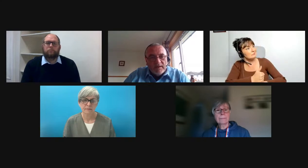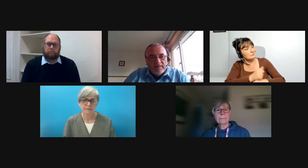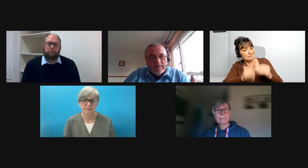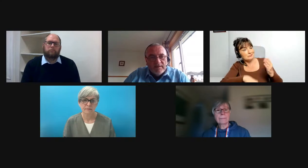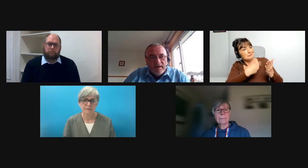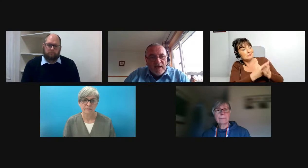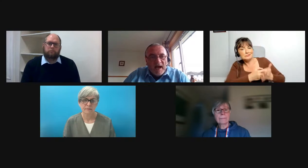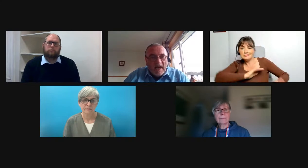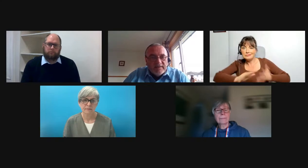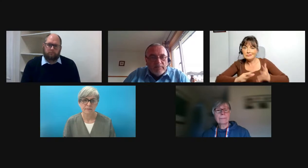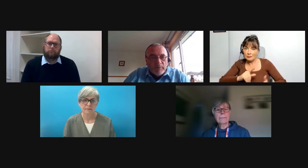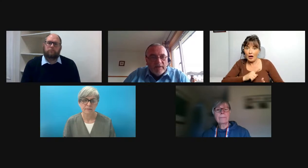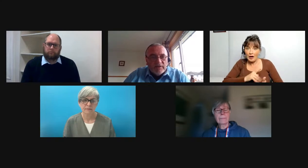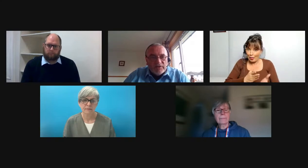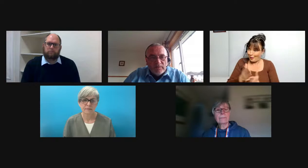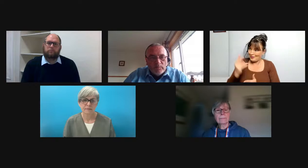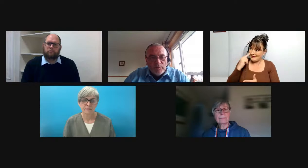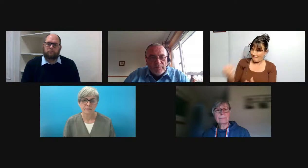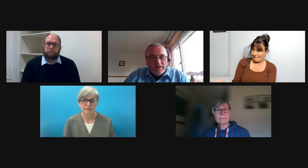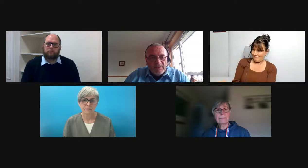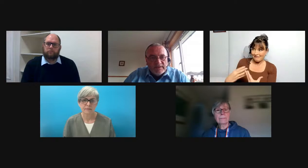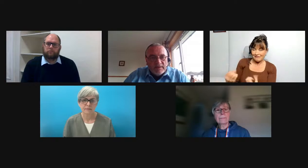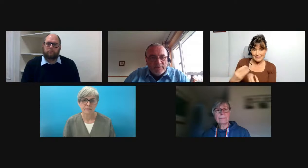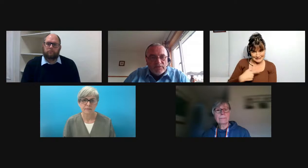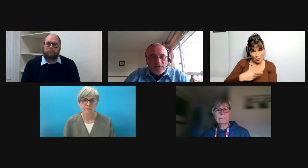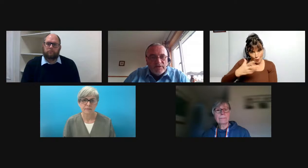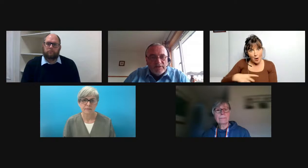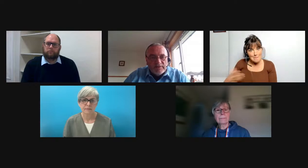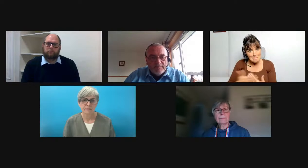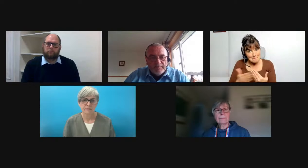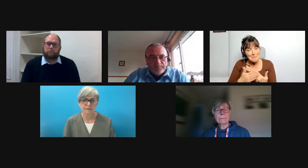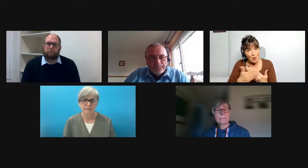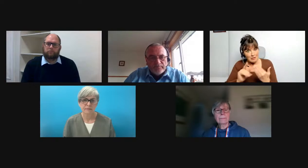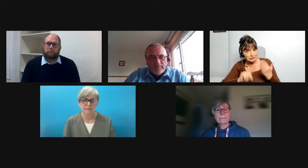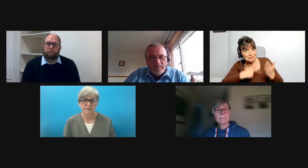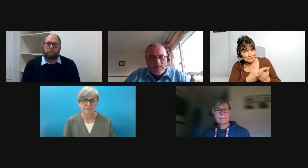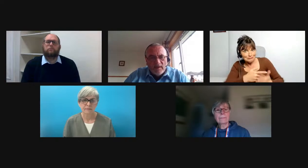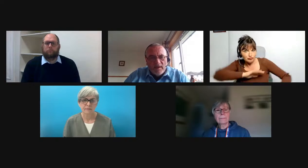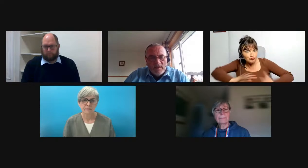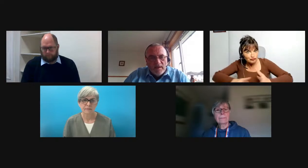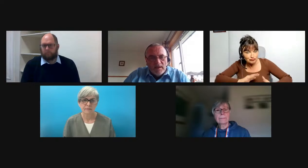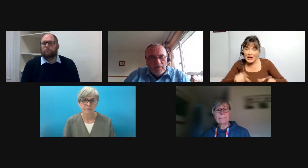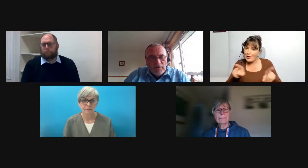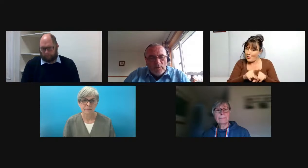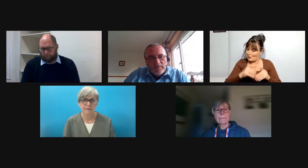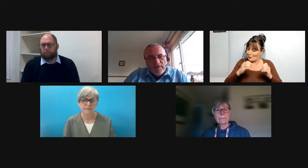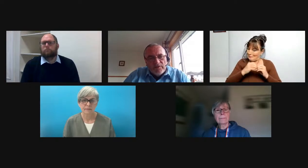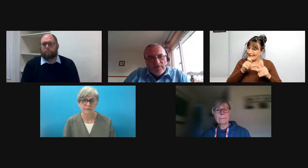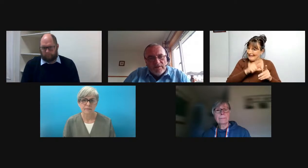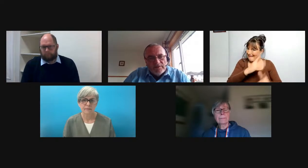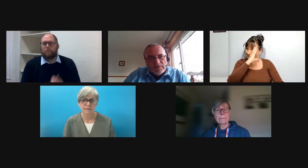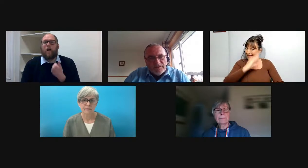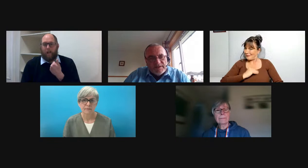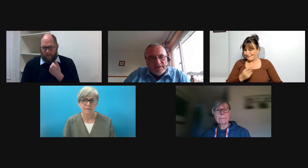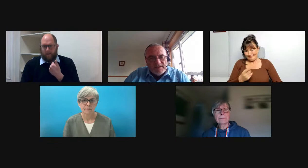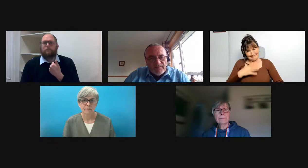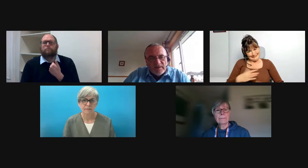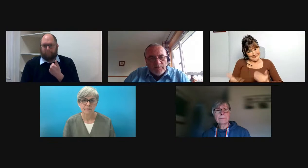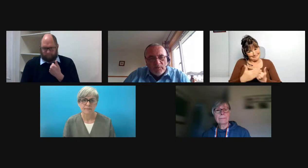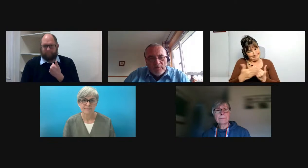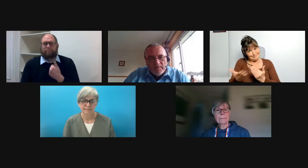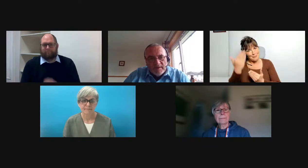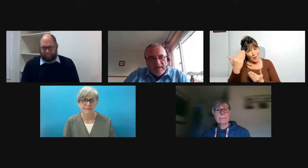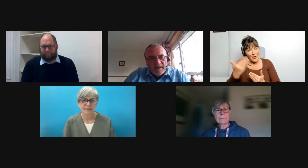National Plan and in partnership with the British Deaf Association. Now, one of the resources